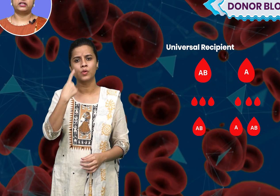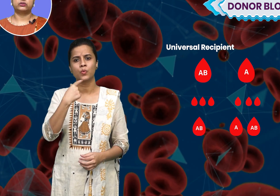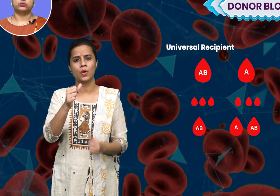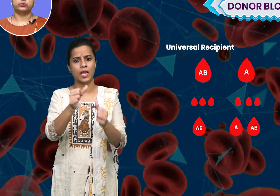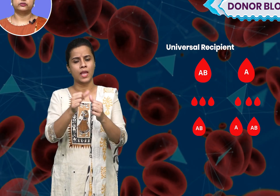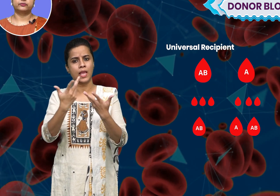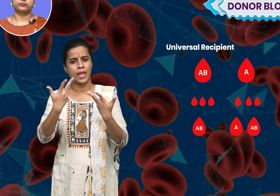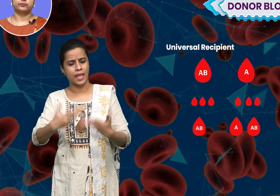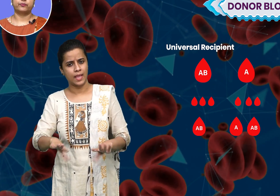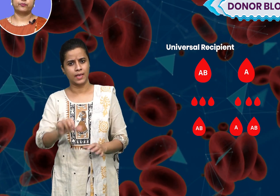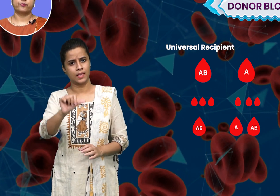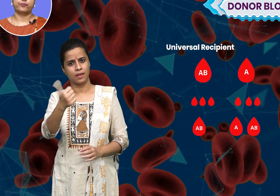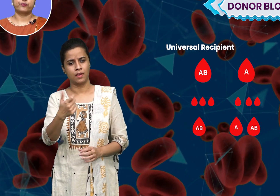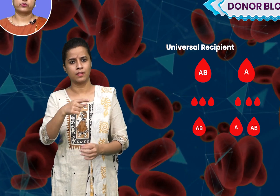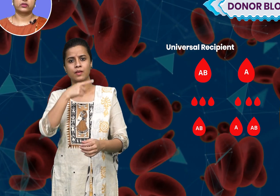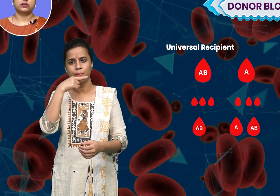other blood group.